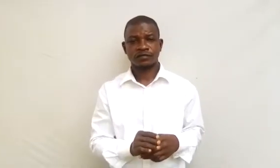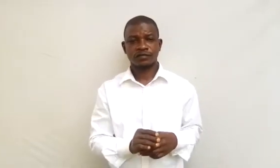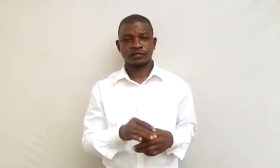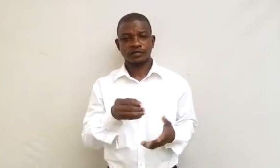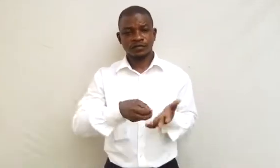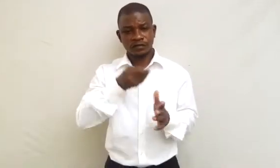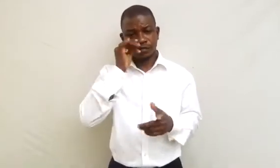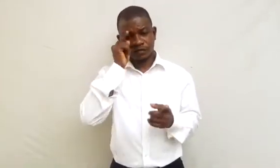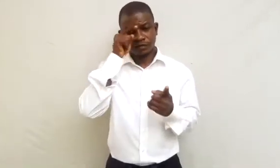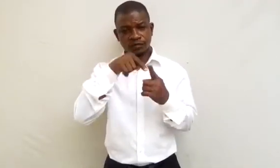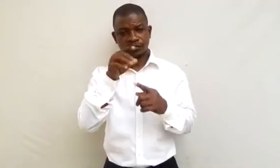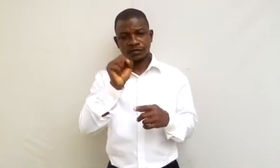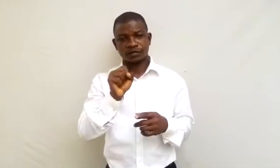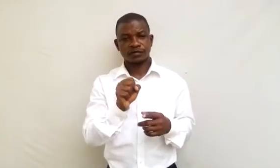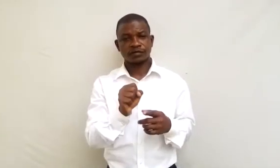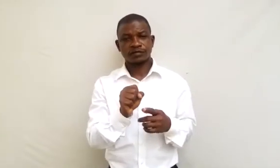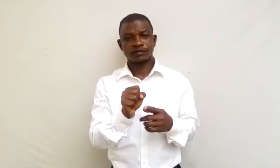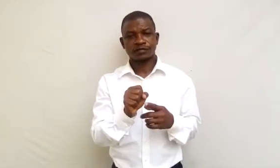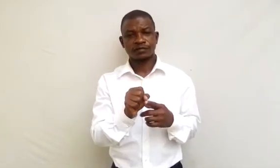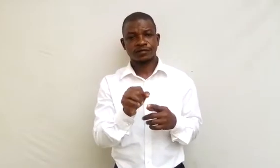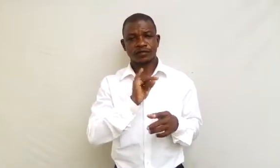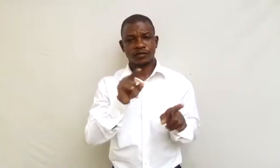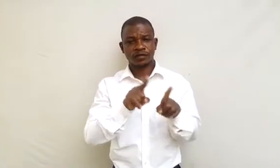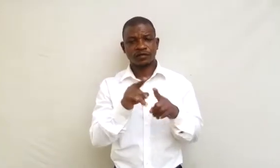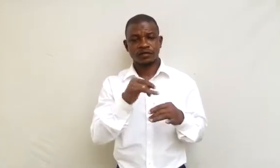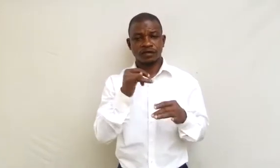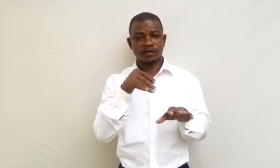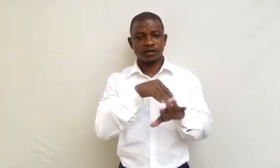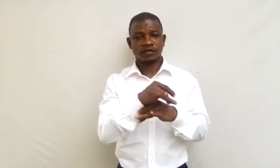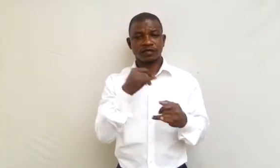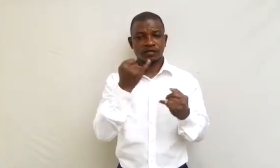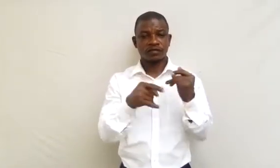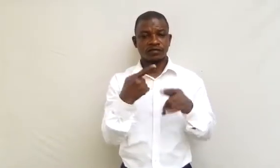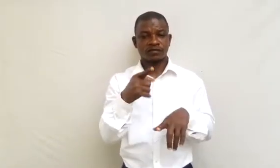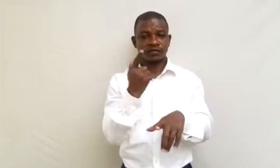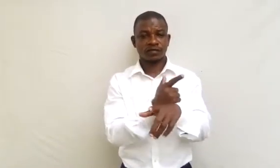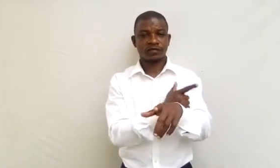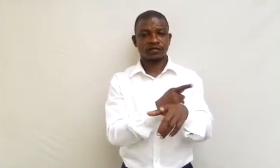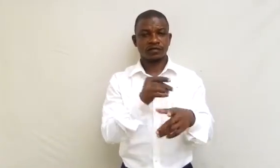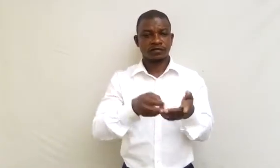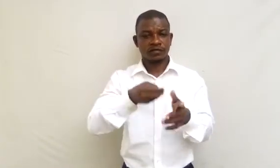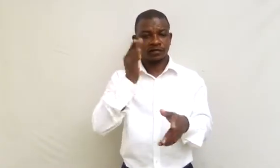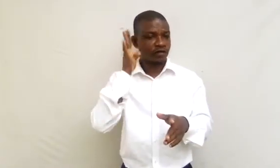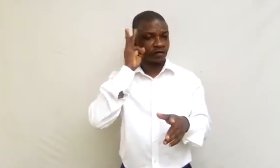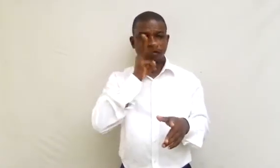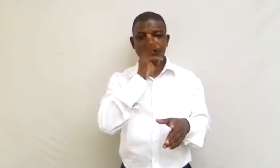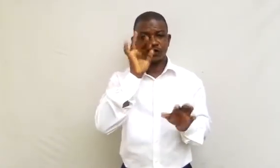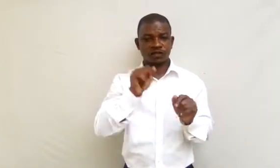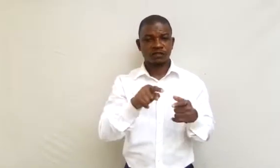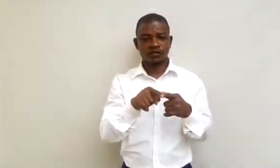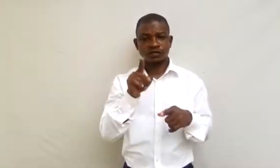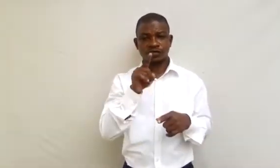Learning objectives. At the end of the lesson, learners will be able to